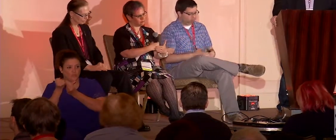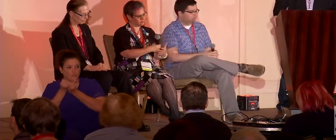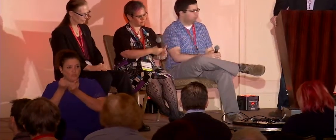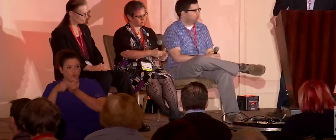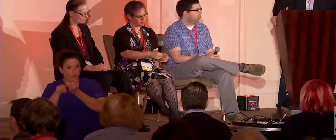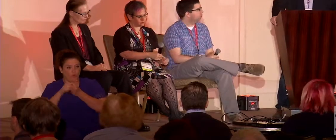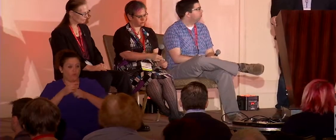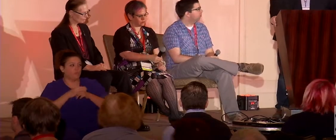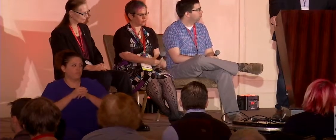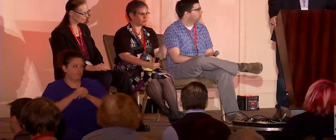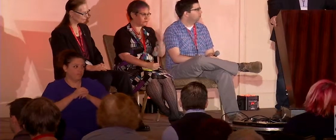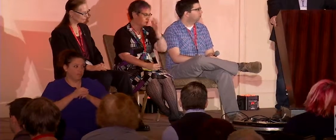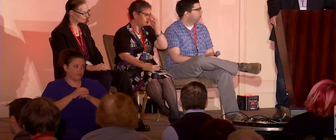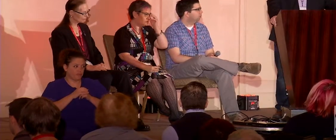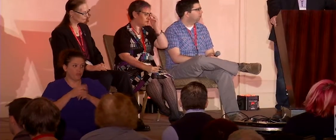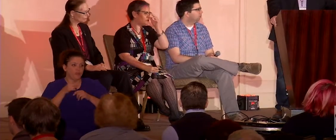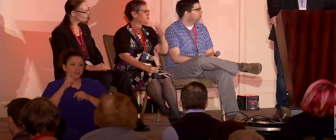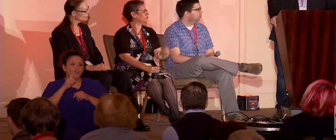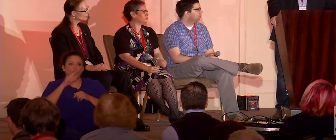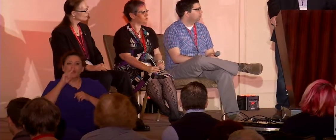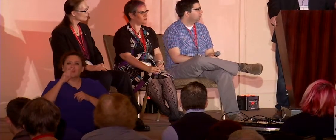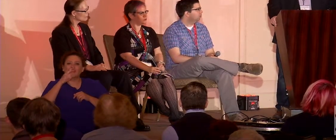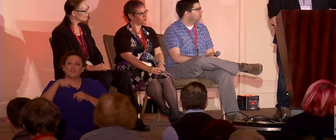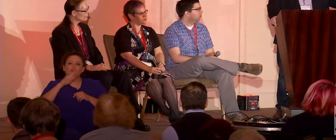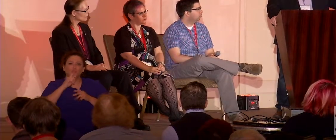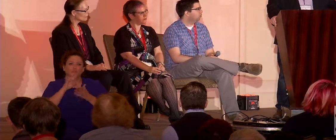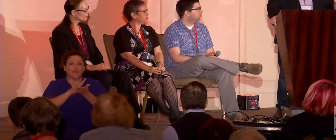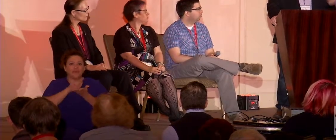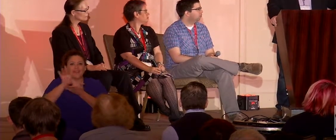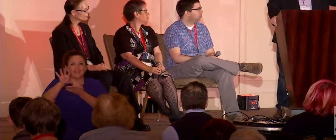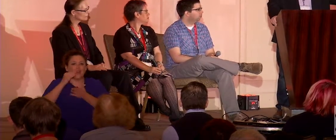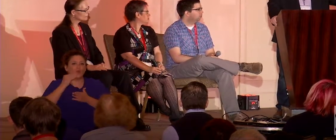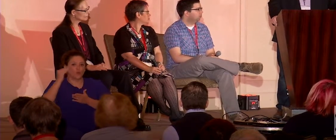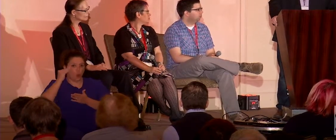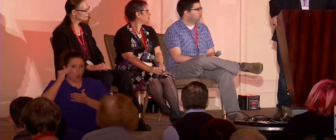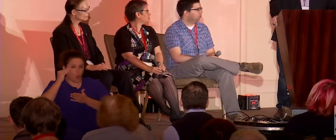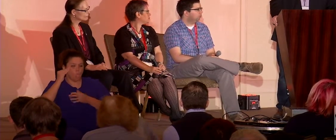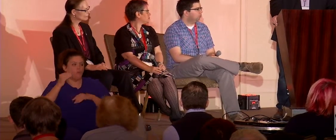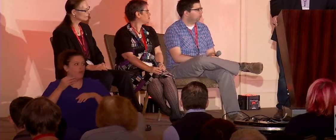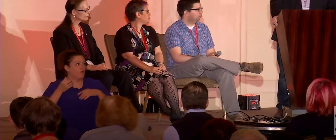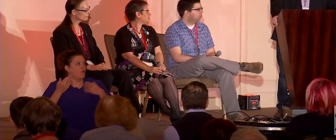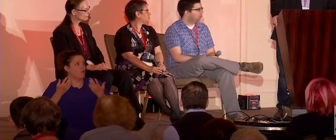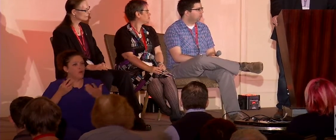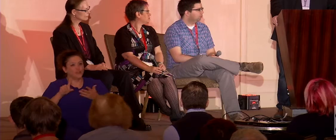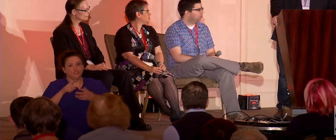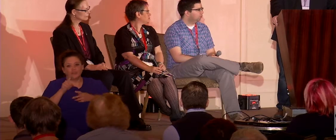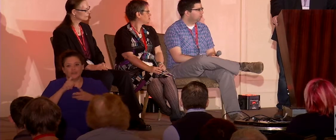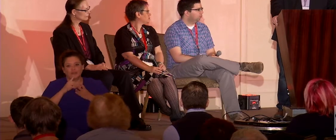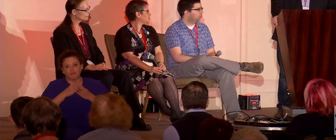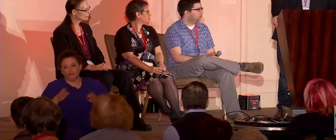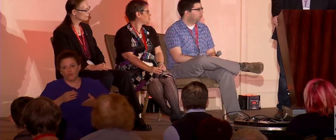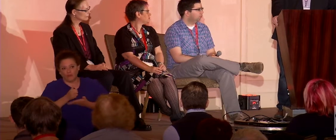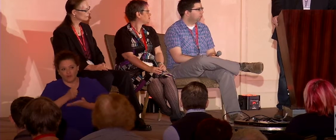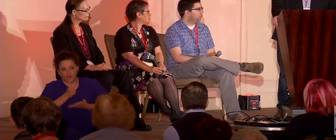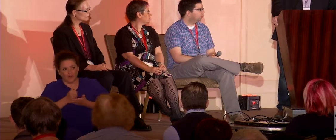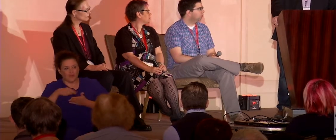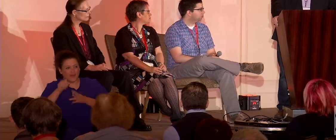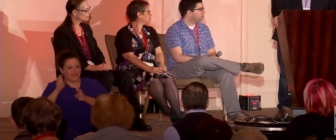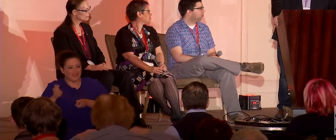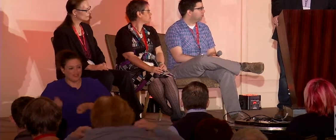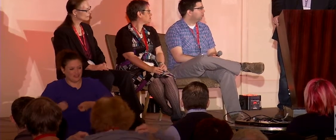They do fantastic work for kids who've been kicked out of their home or just need help on these issues.